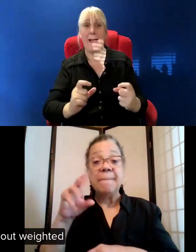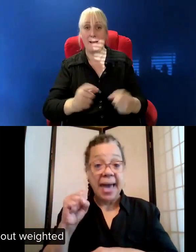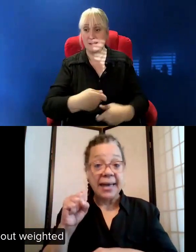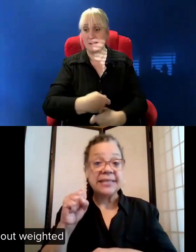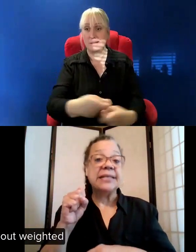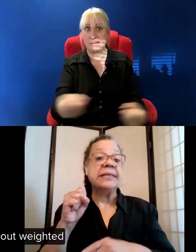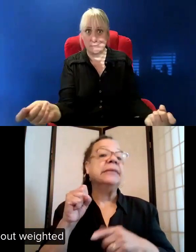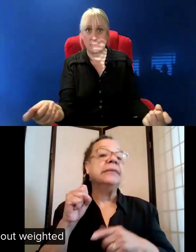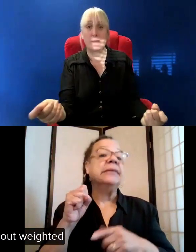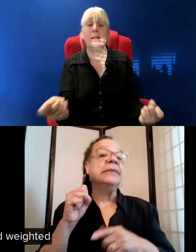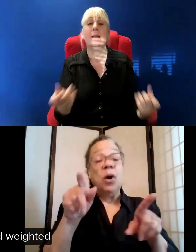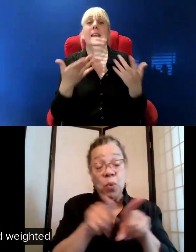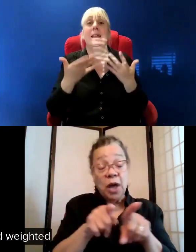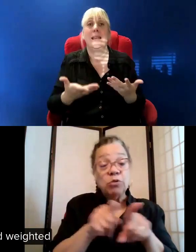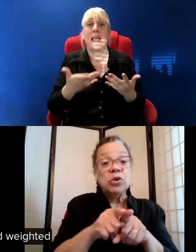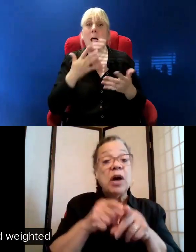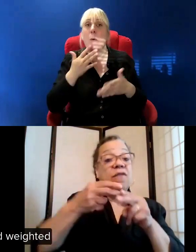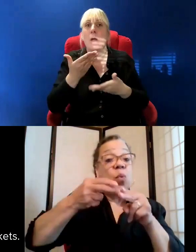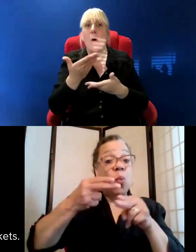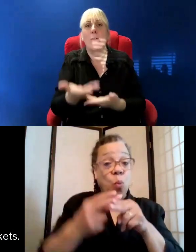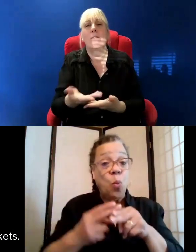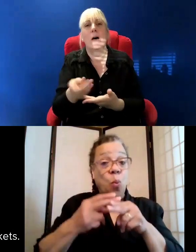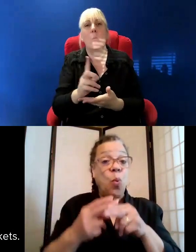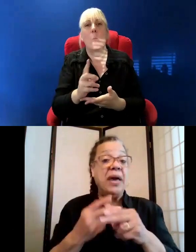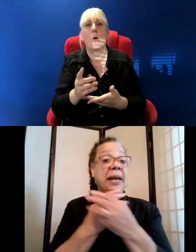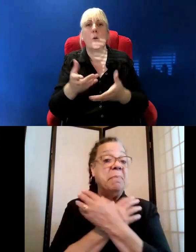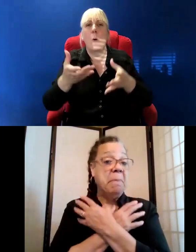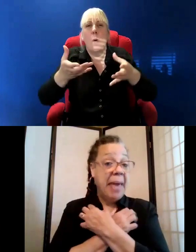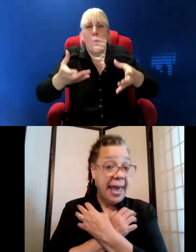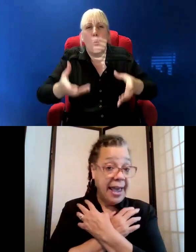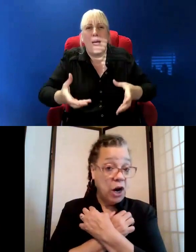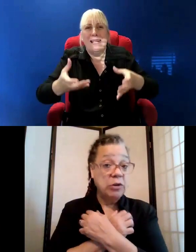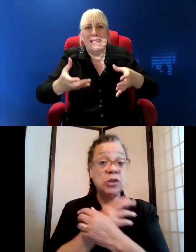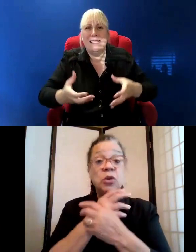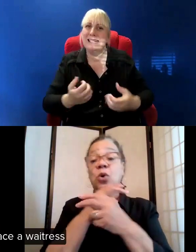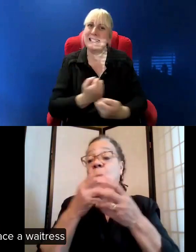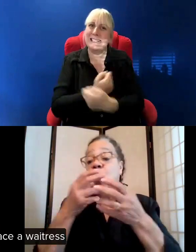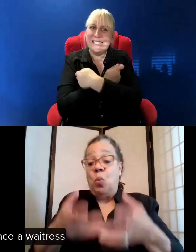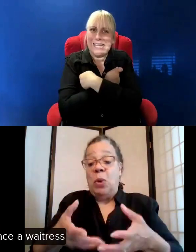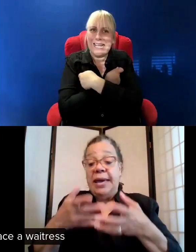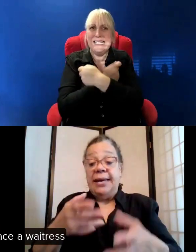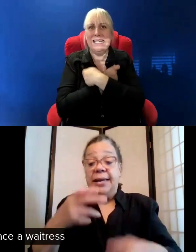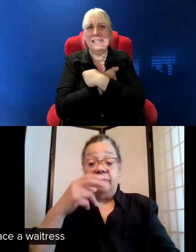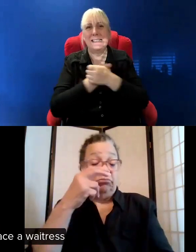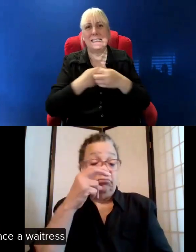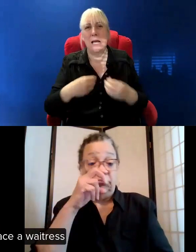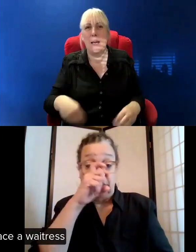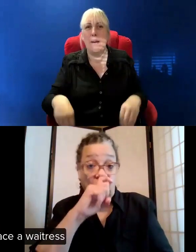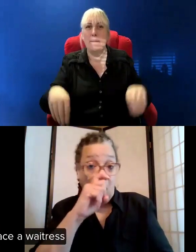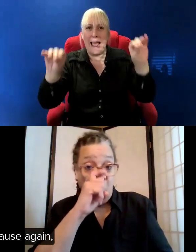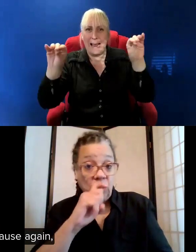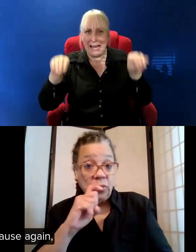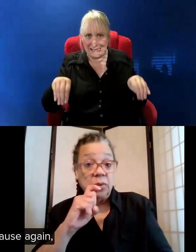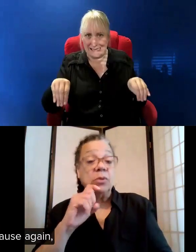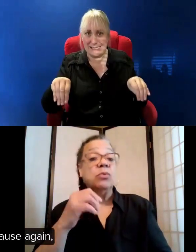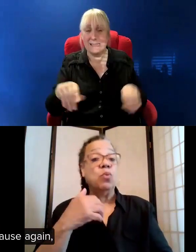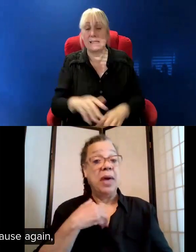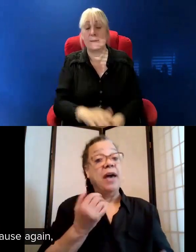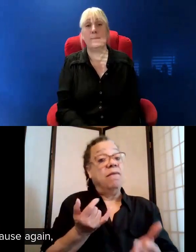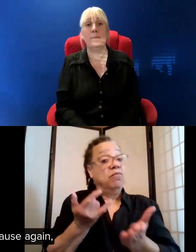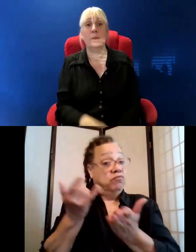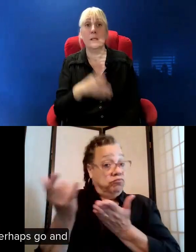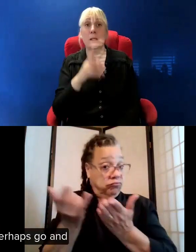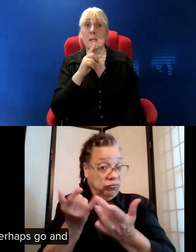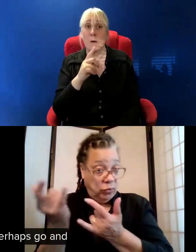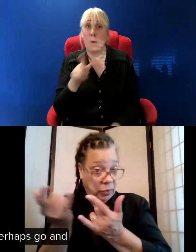out weighted teddies and weighted blankets. We have in place a waitress service